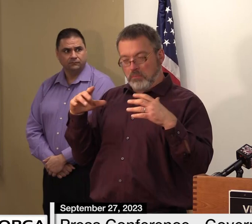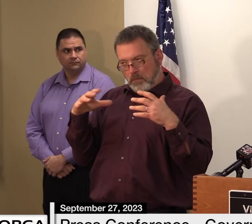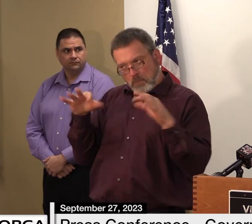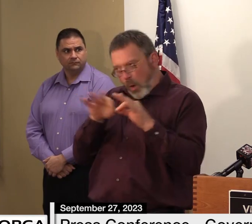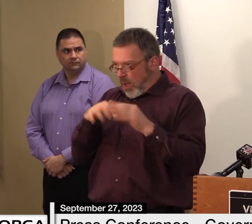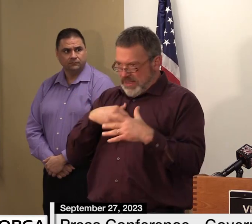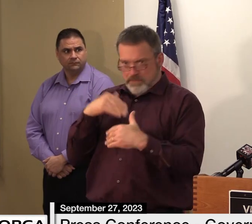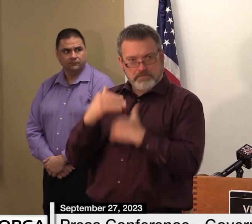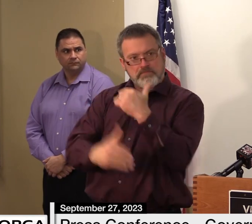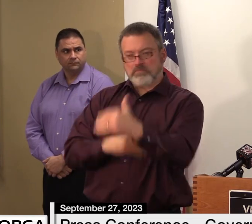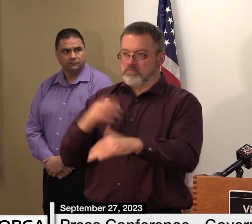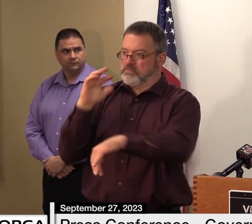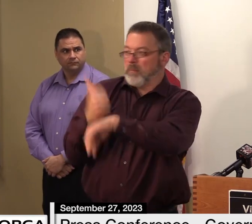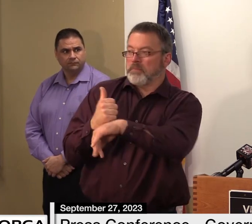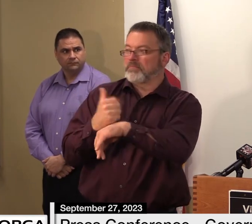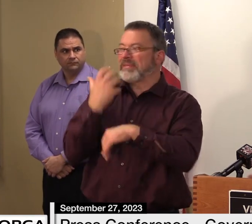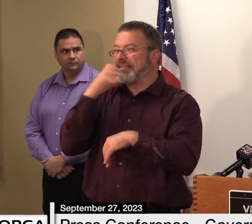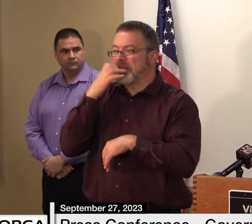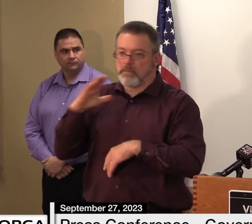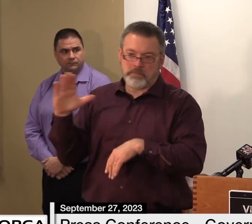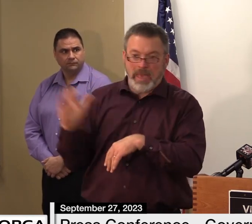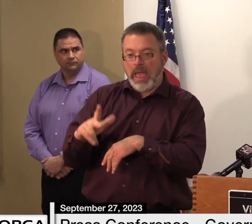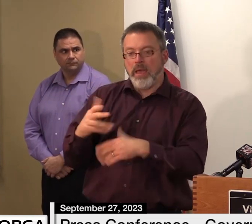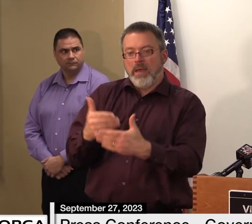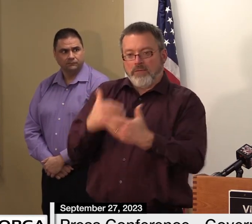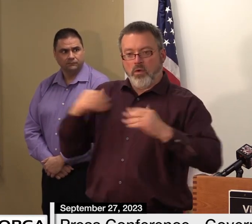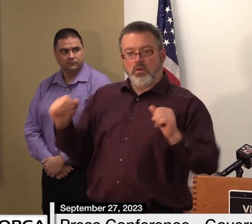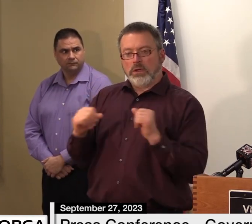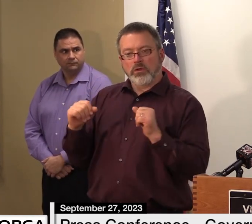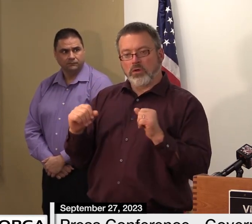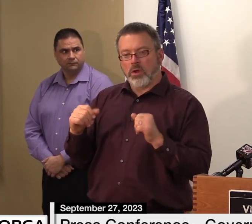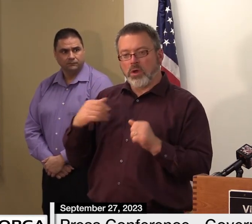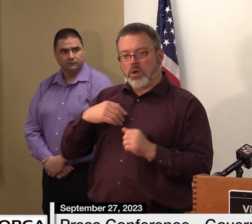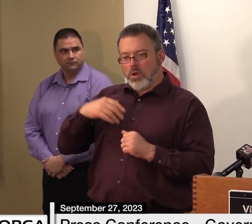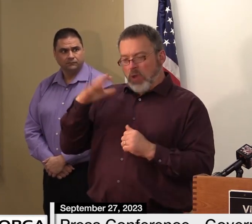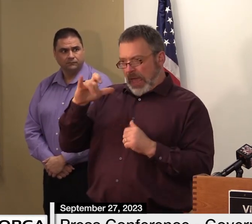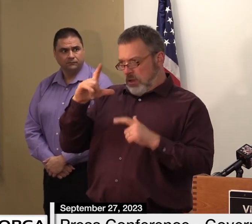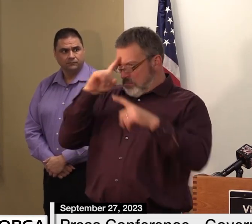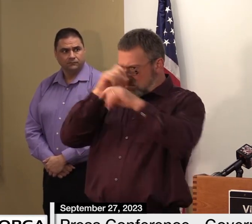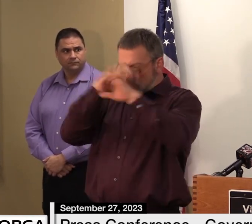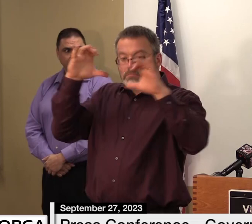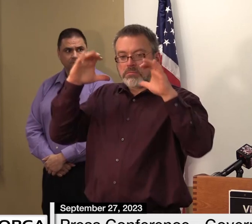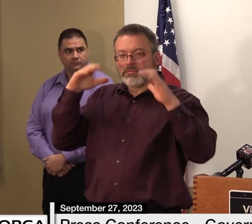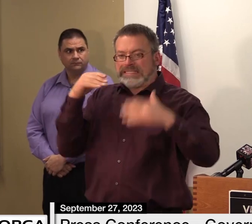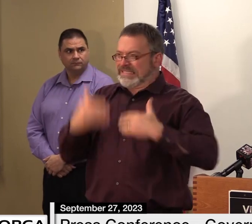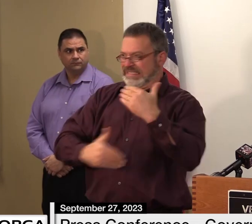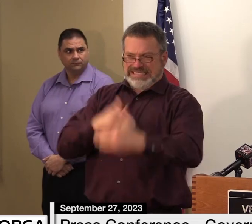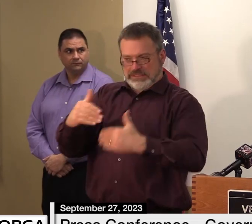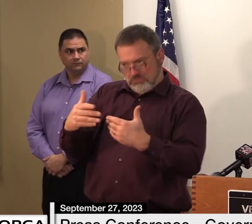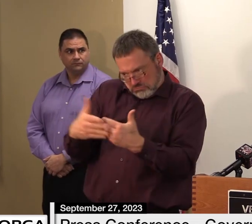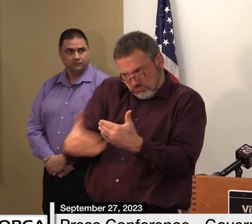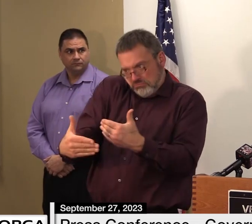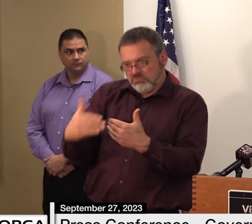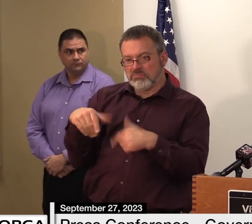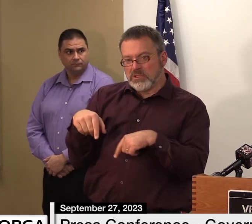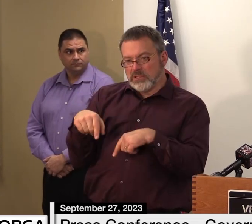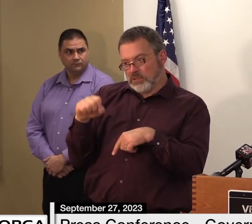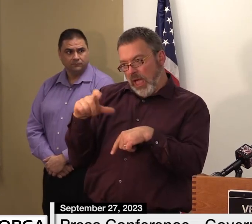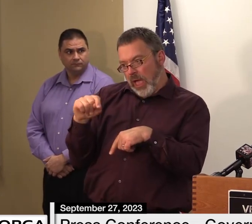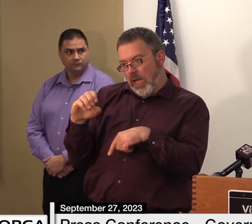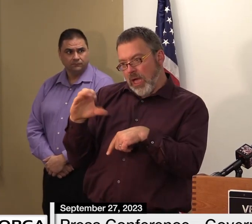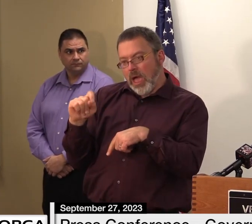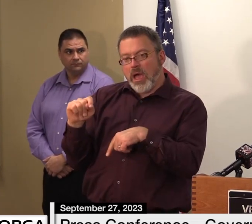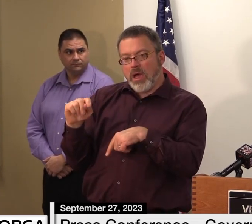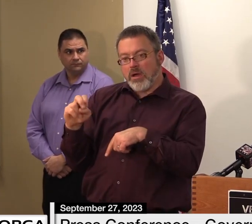So we don't have all the information yet, but that's what we're driving at. We know we want to get those people connected and